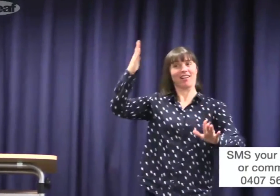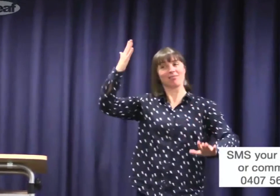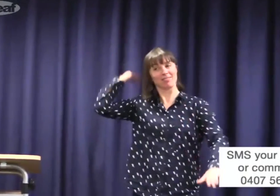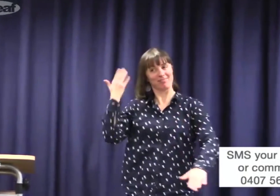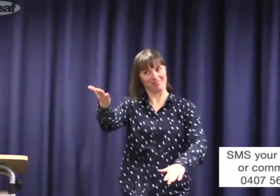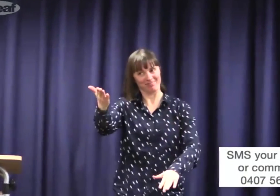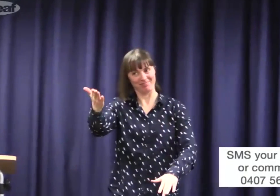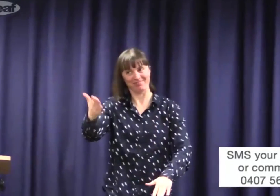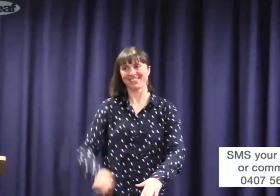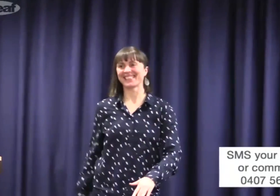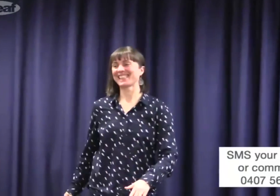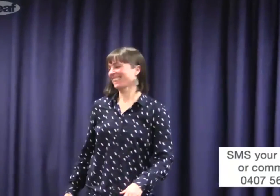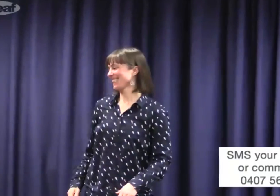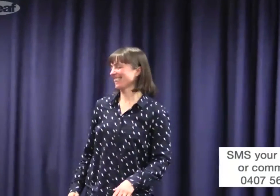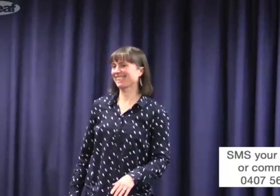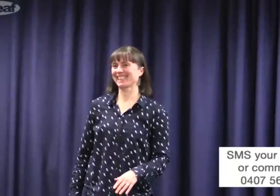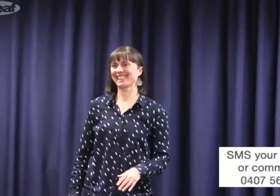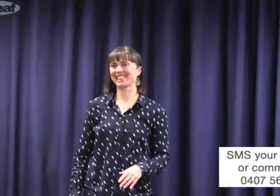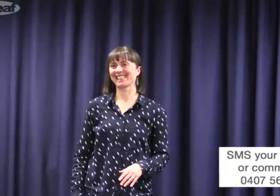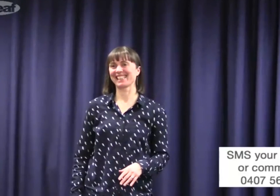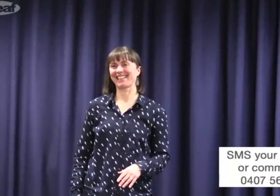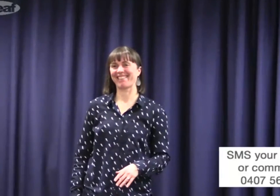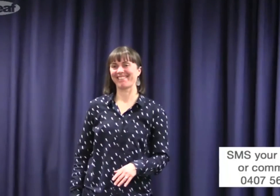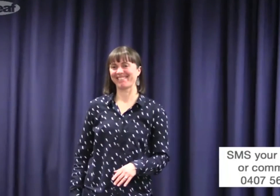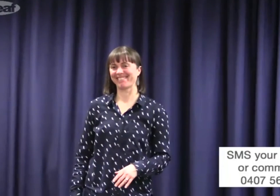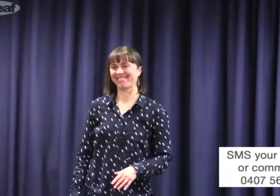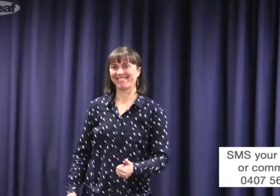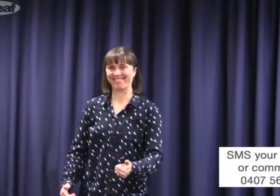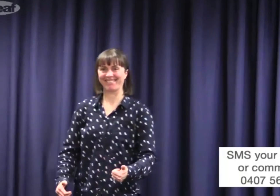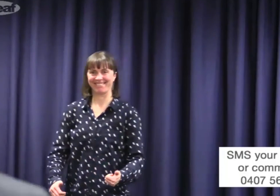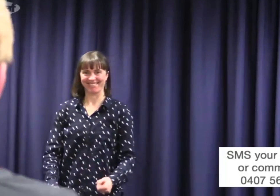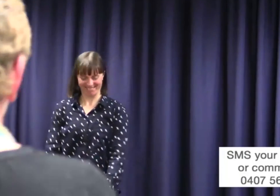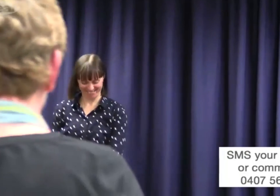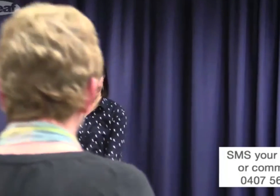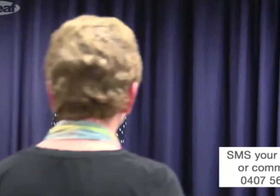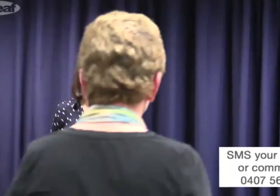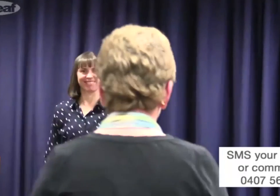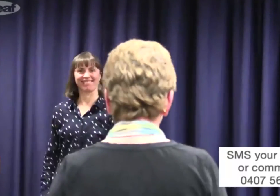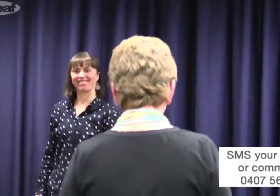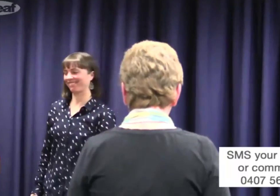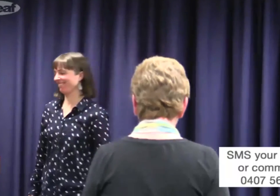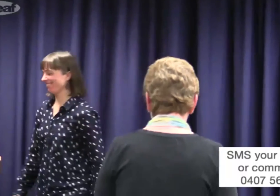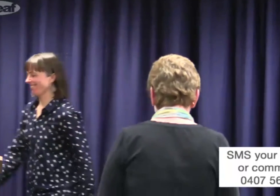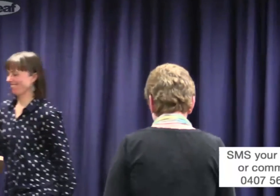Okay, now we're going to take a question from the floor. Jean has been dying to ask one.